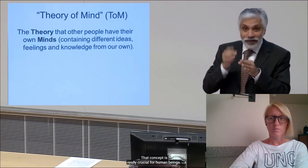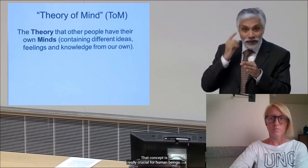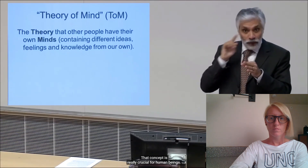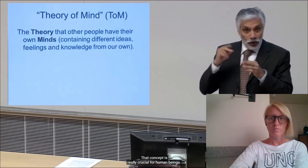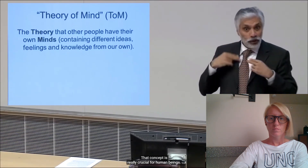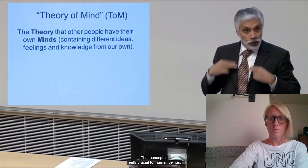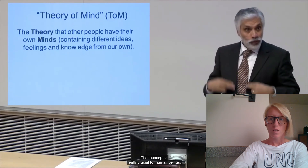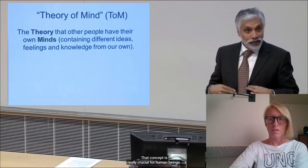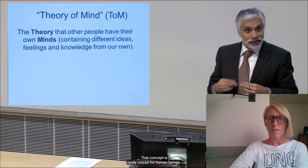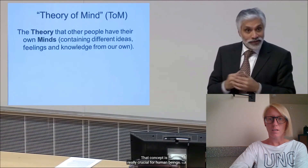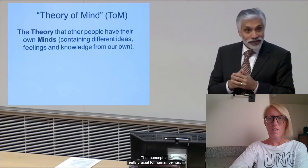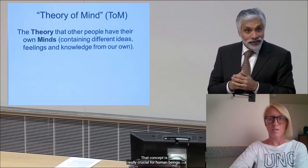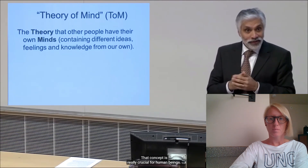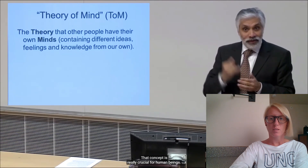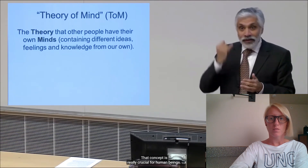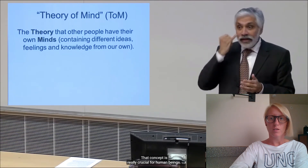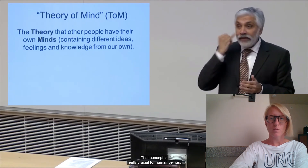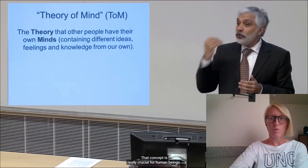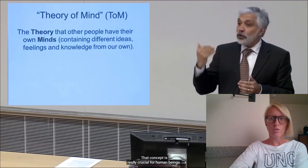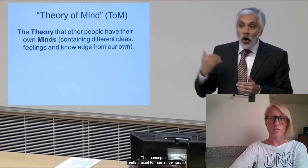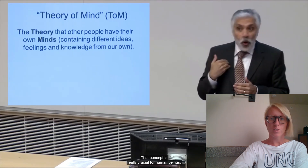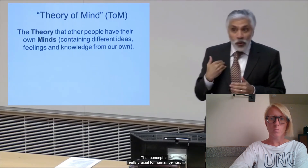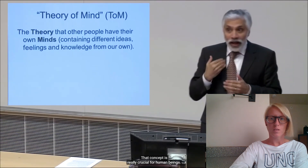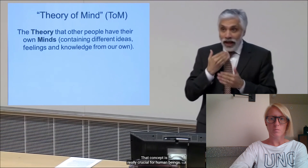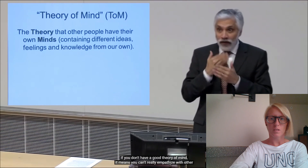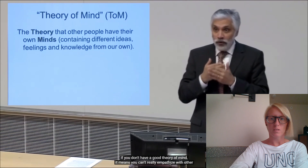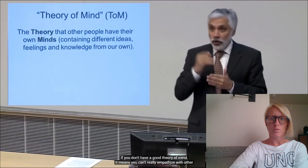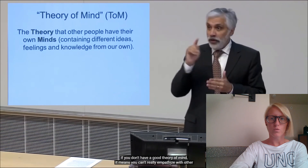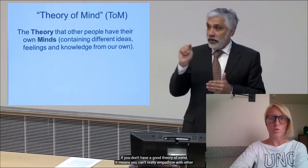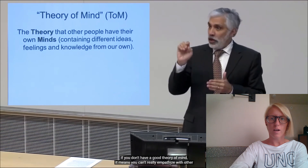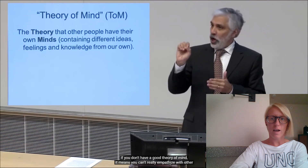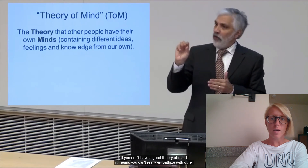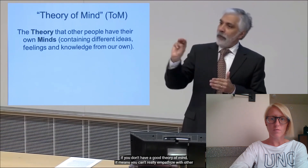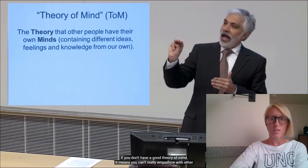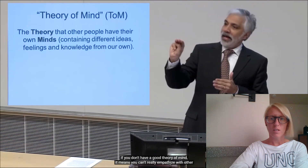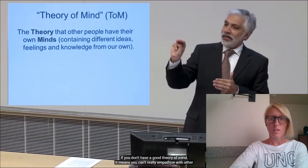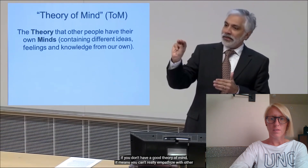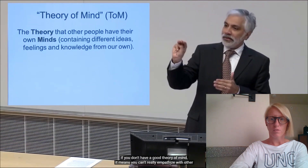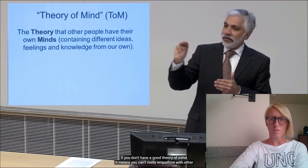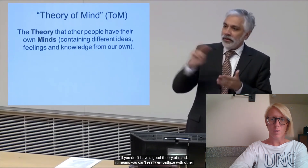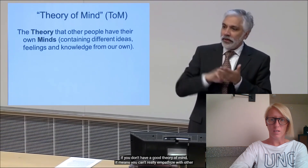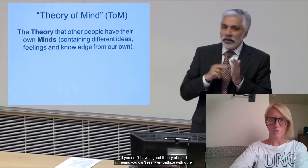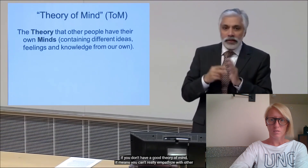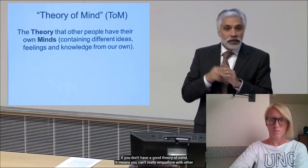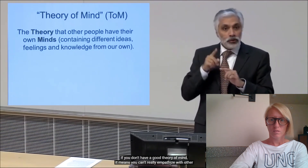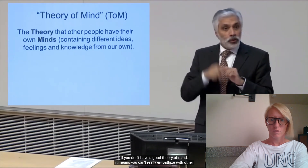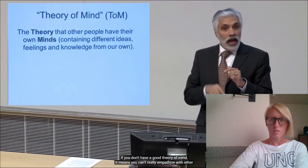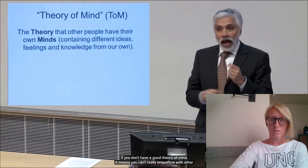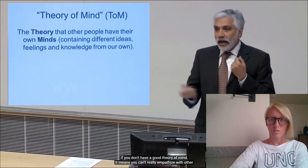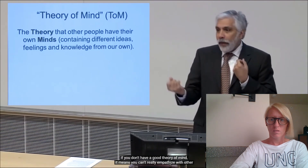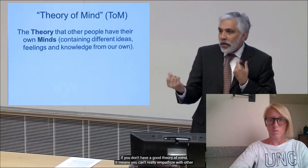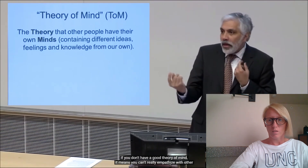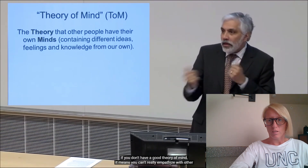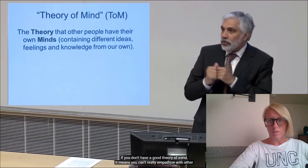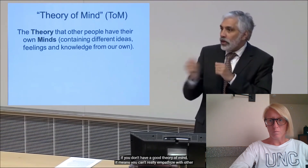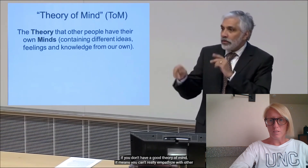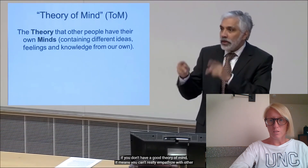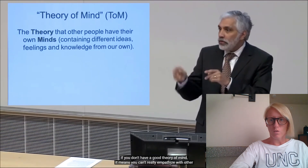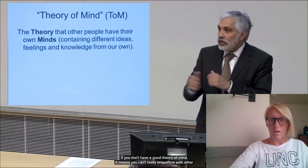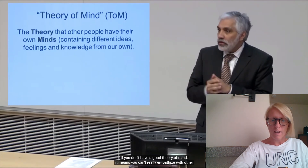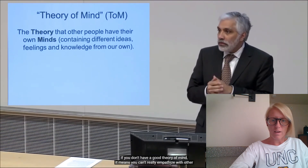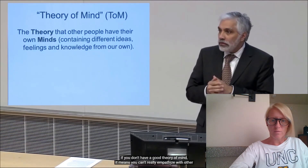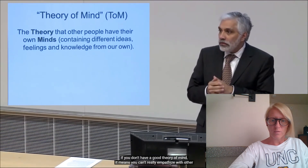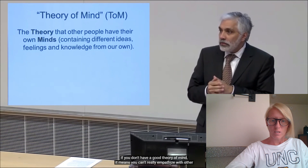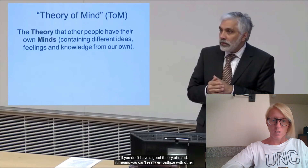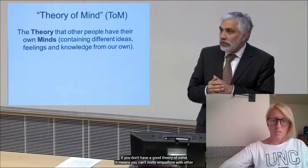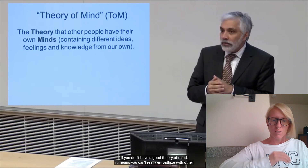That concept is really that crucial concept for is very human important for beings. humans, because If you don't have a good theory of mind, it means you